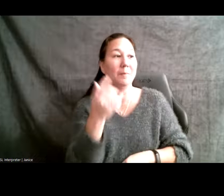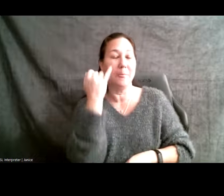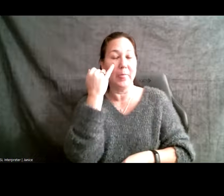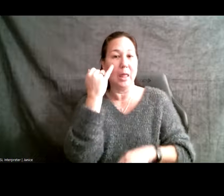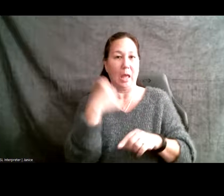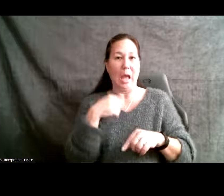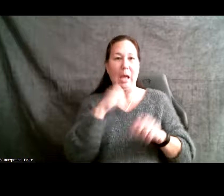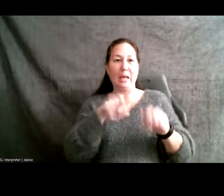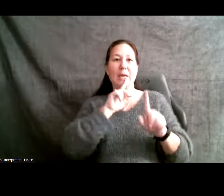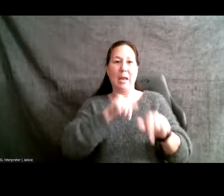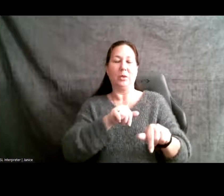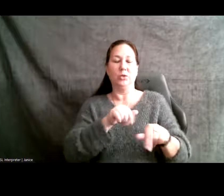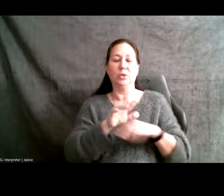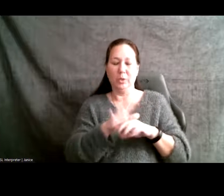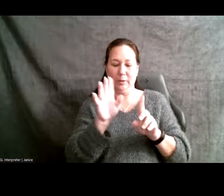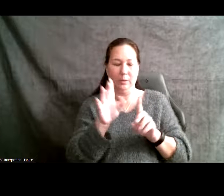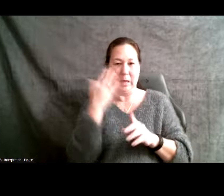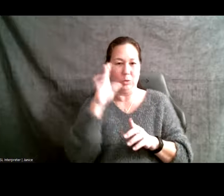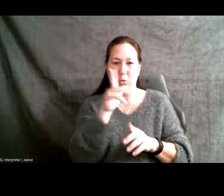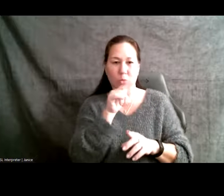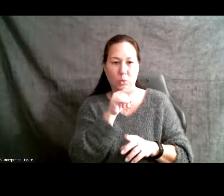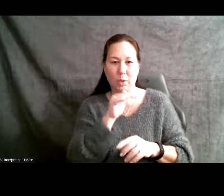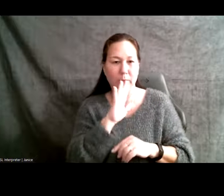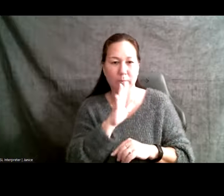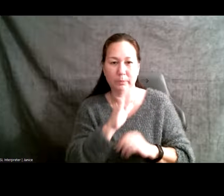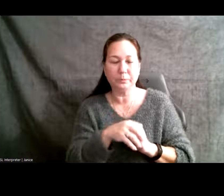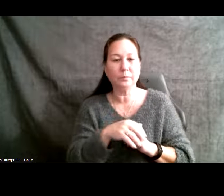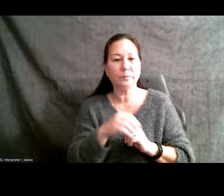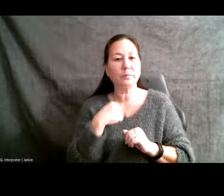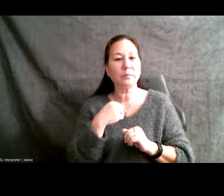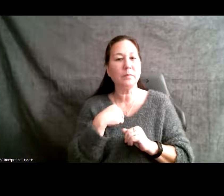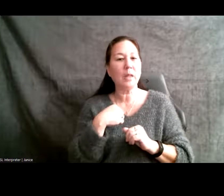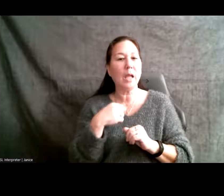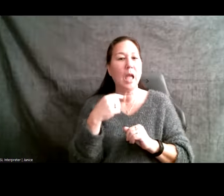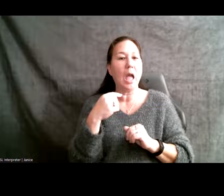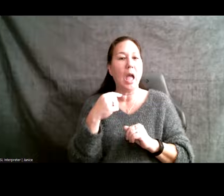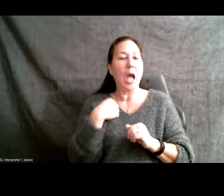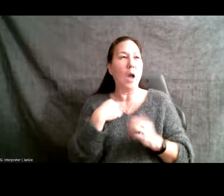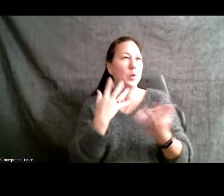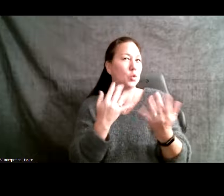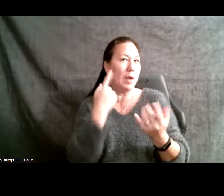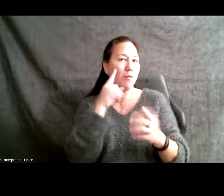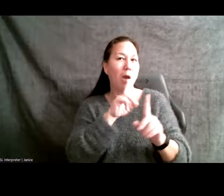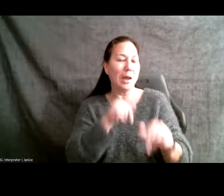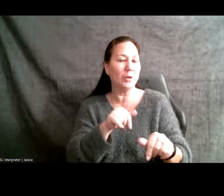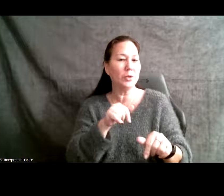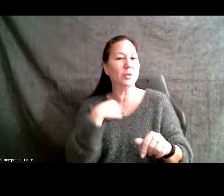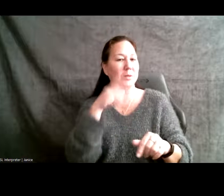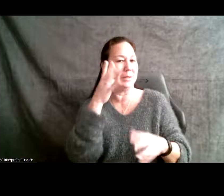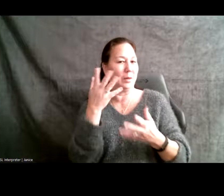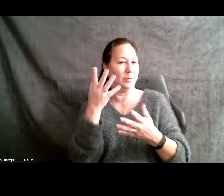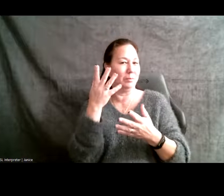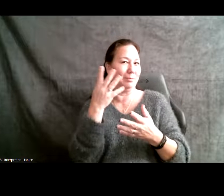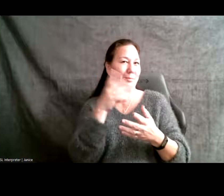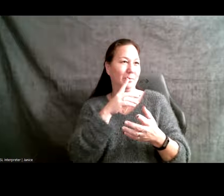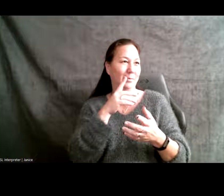were a few questions that I'm still waiting on answers for, because they were related to a topic that I